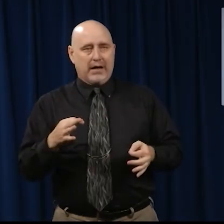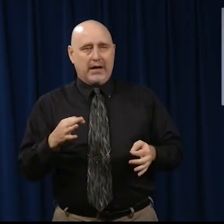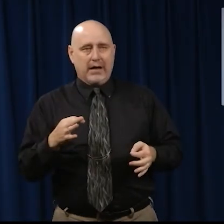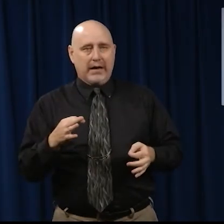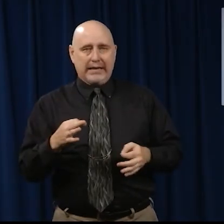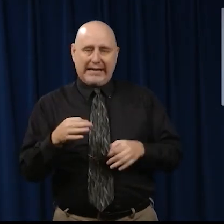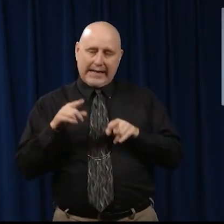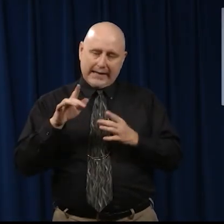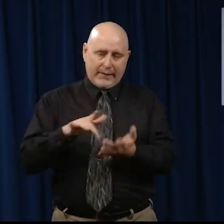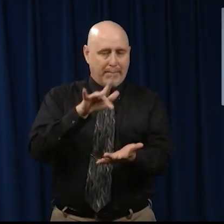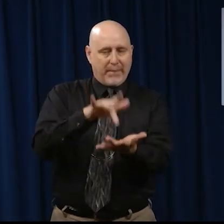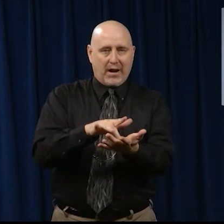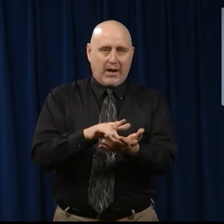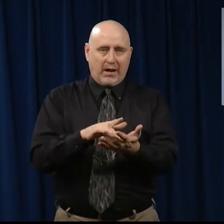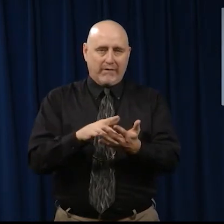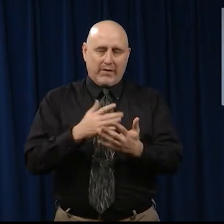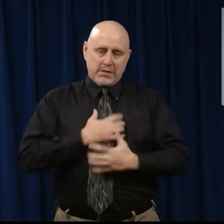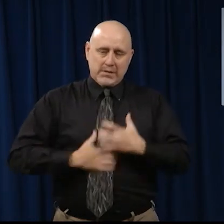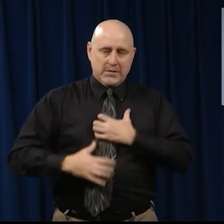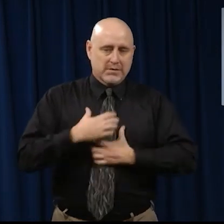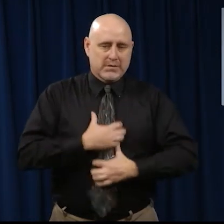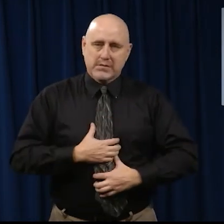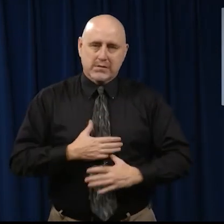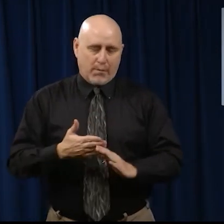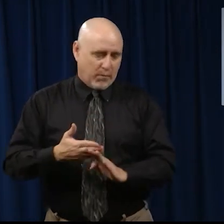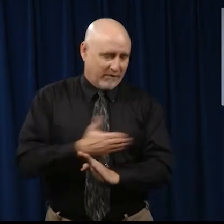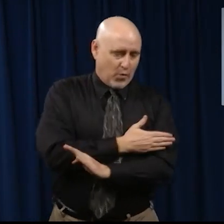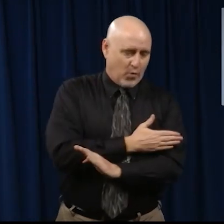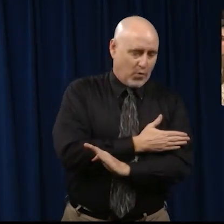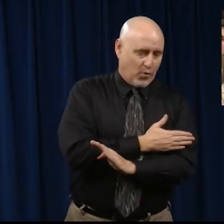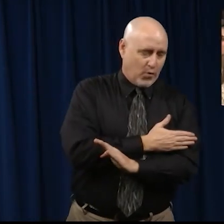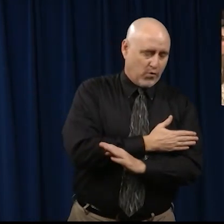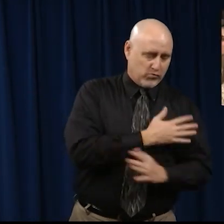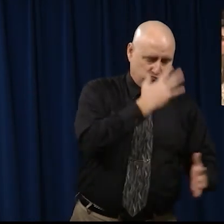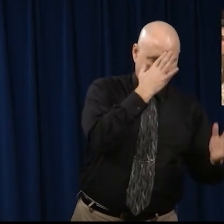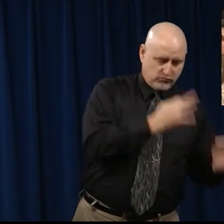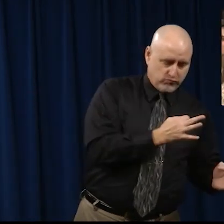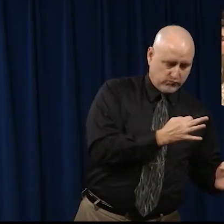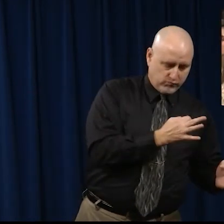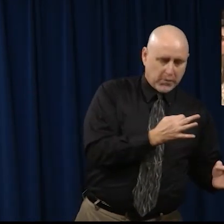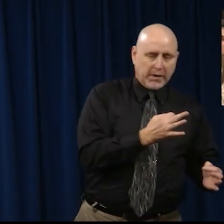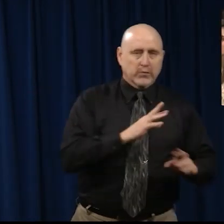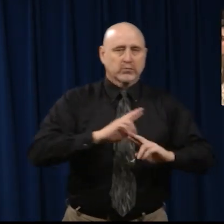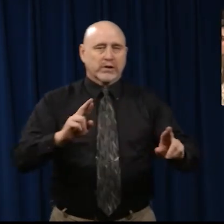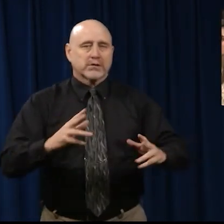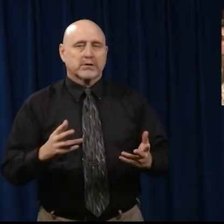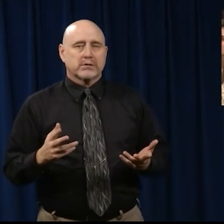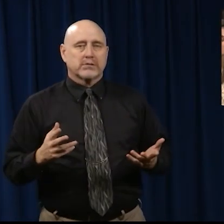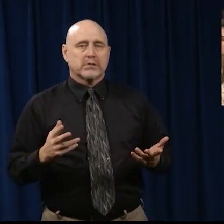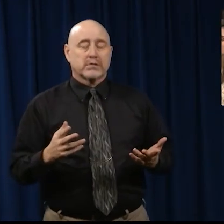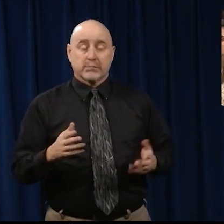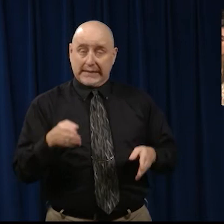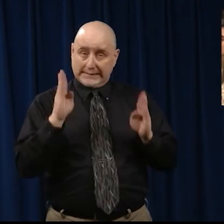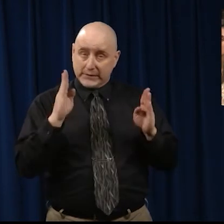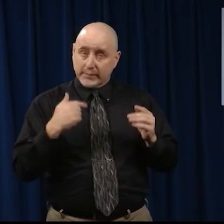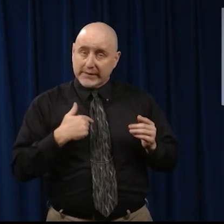heart in the middle of what's going on. You have to do it before it ever happens. But now listen to